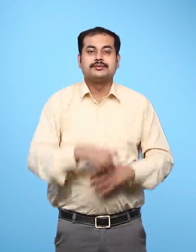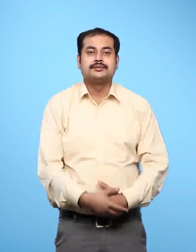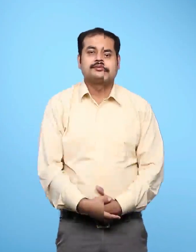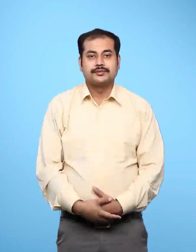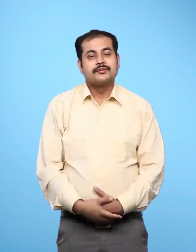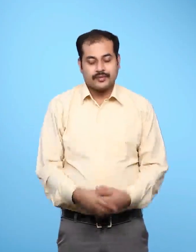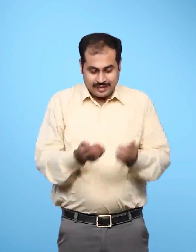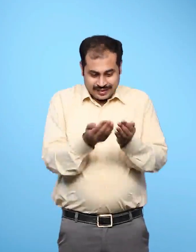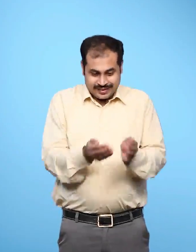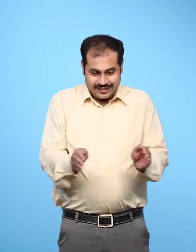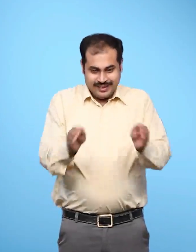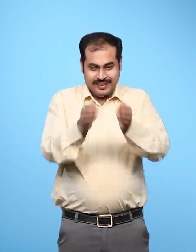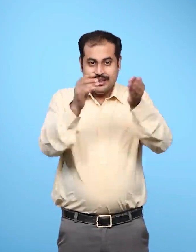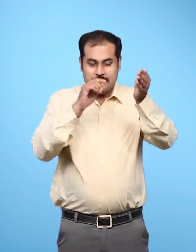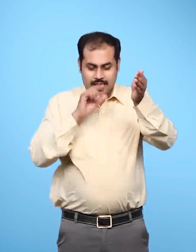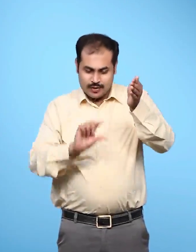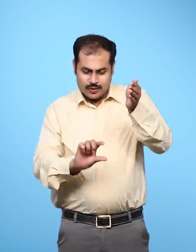The water came up.